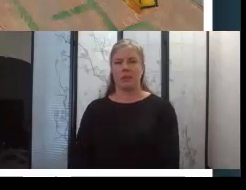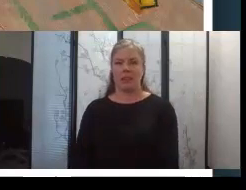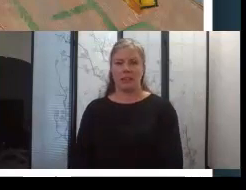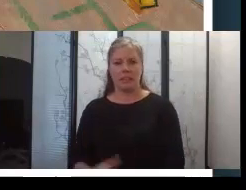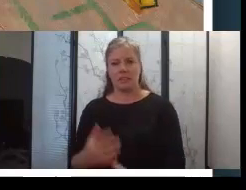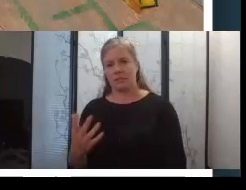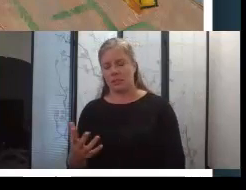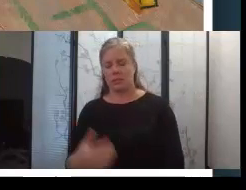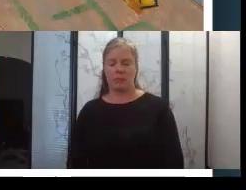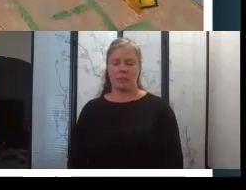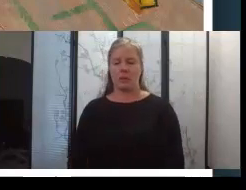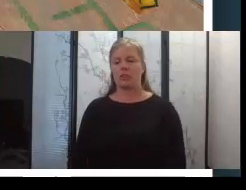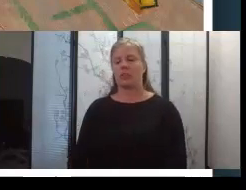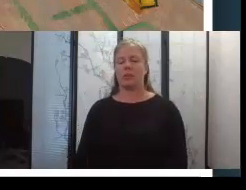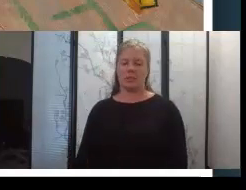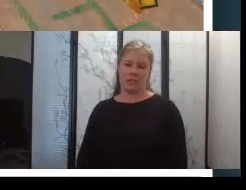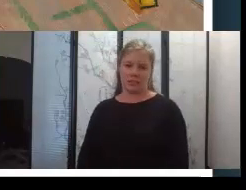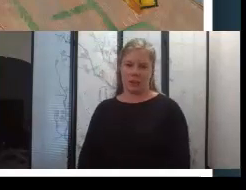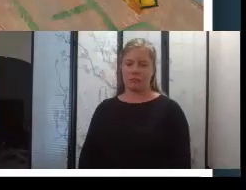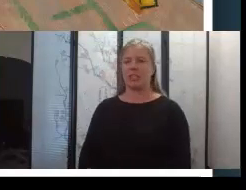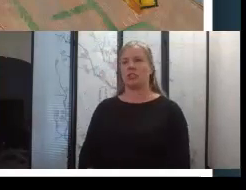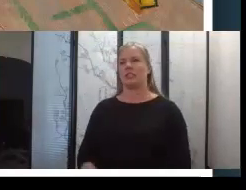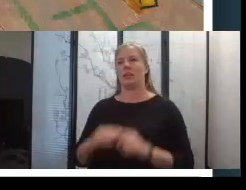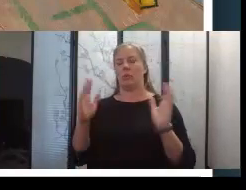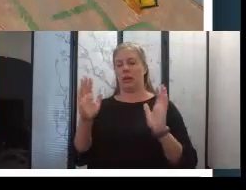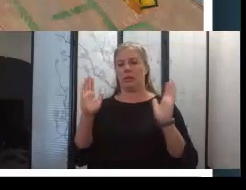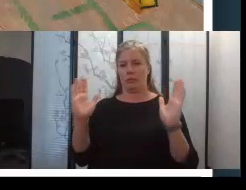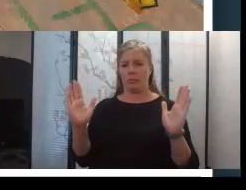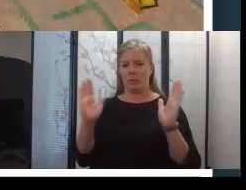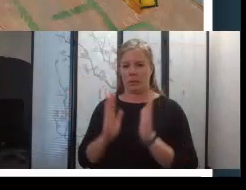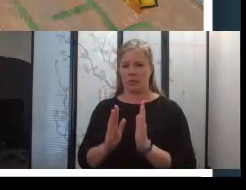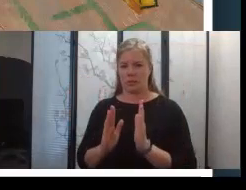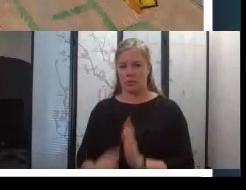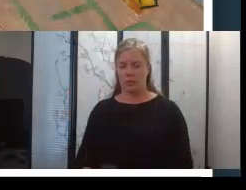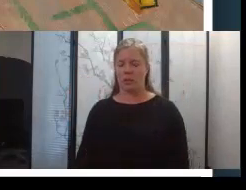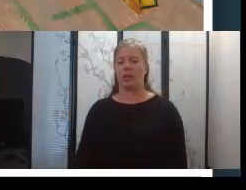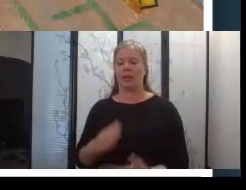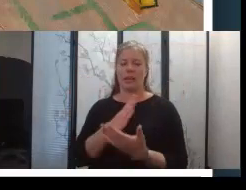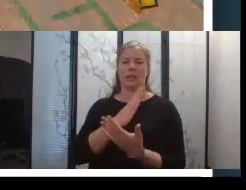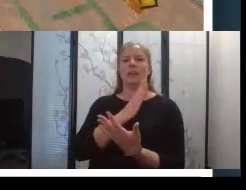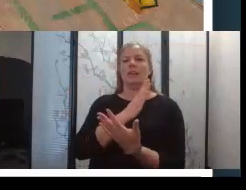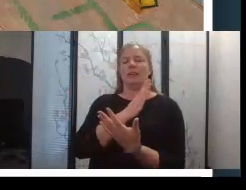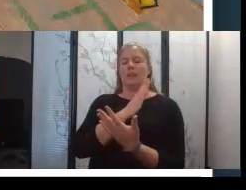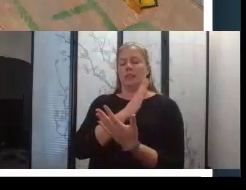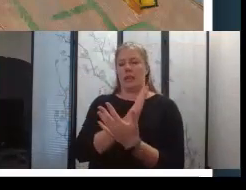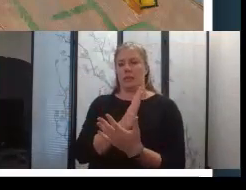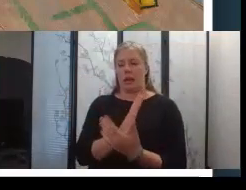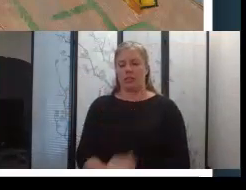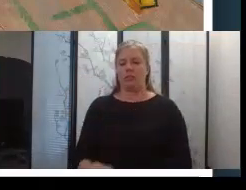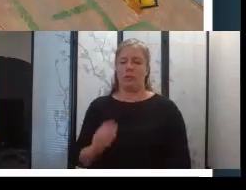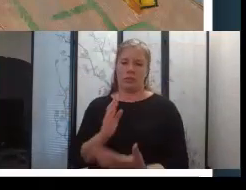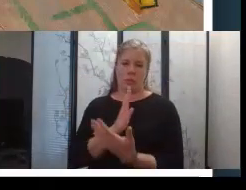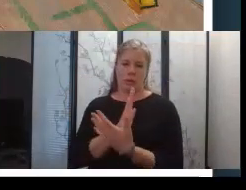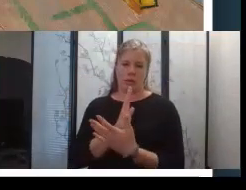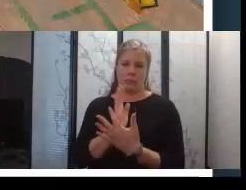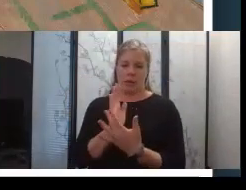with something like this, describing this picture, or listening to conversations and working from bigger to smaller. Again, thinking back